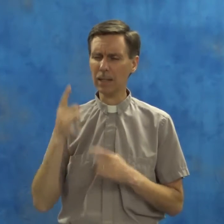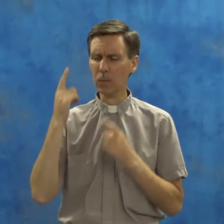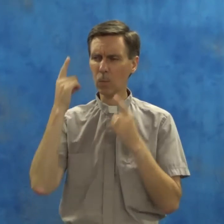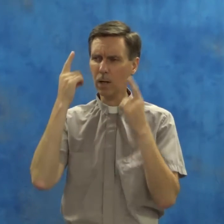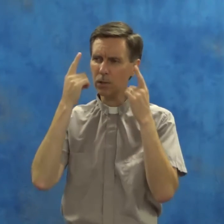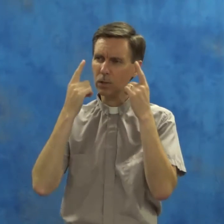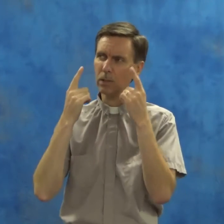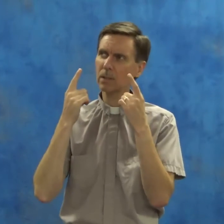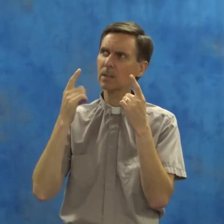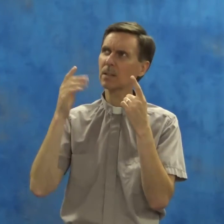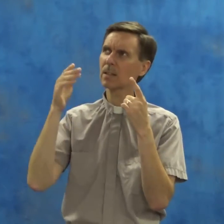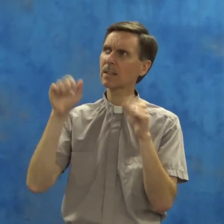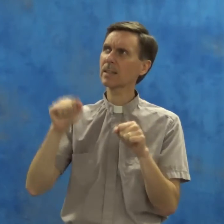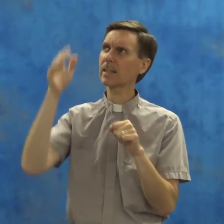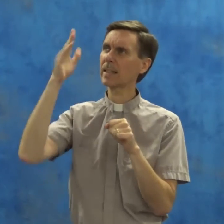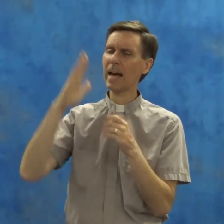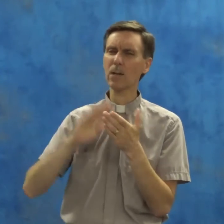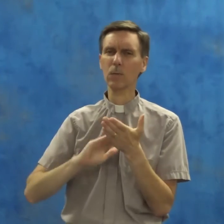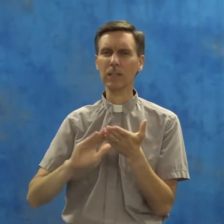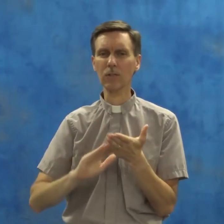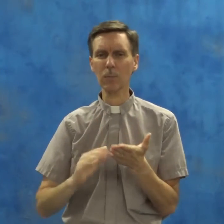they wonder, can God forgive me?